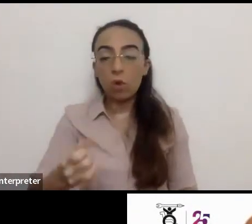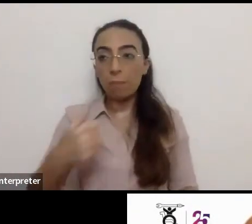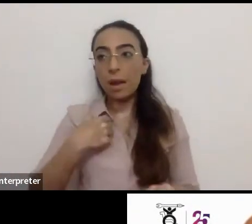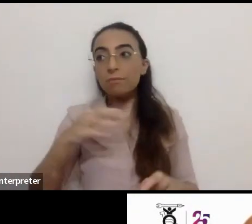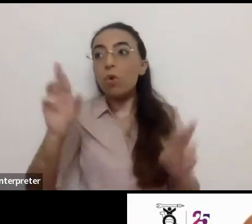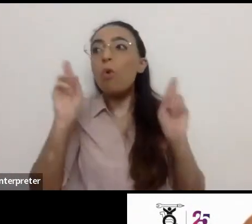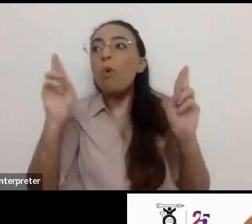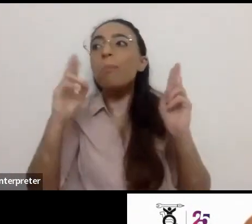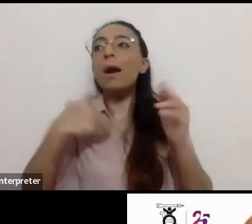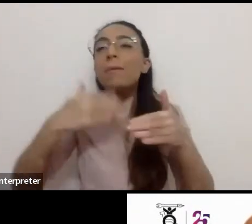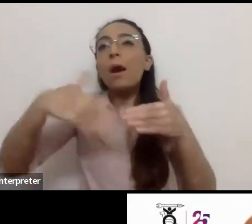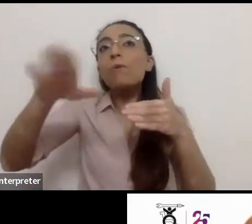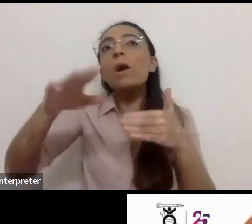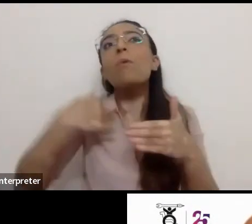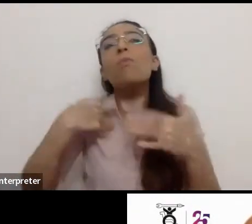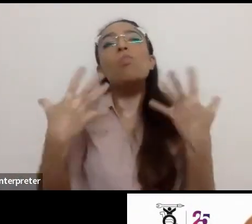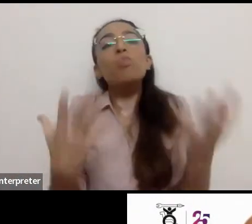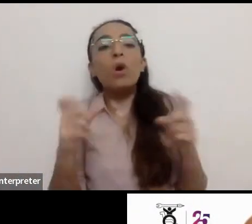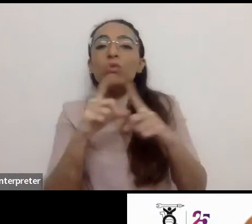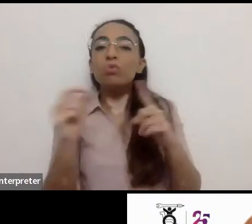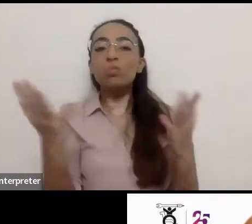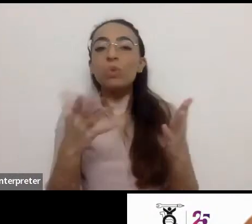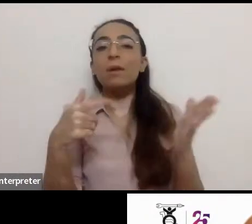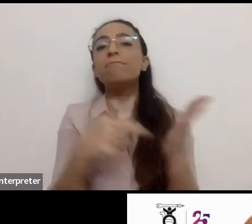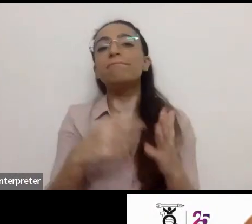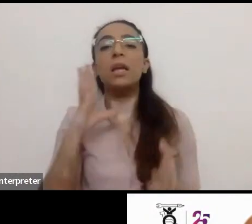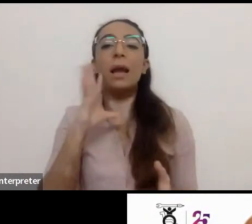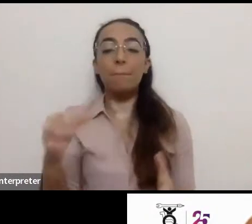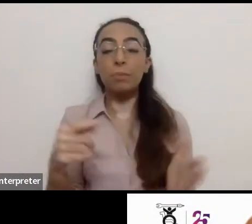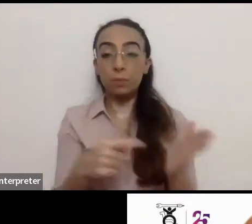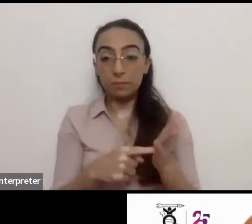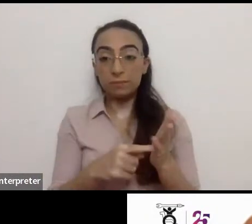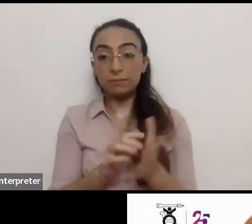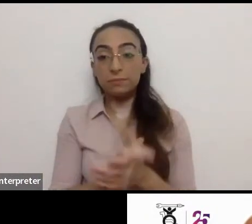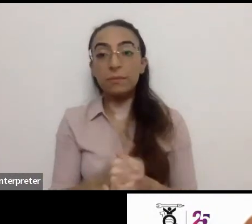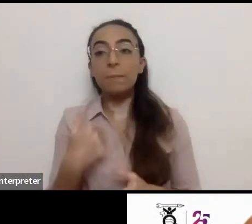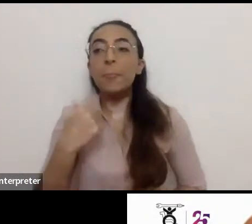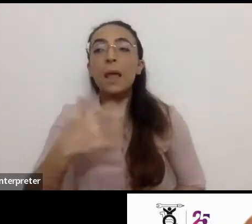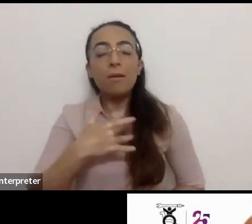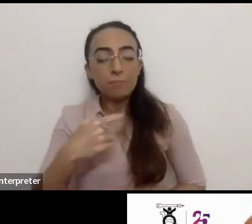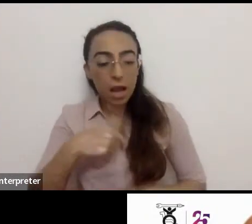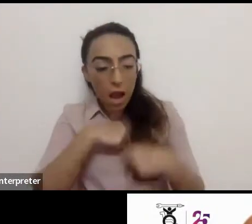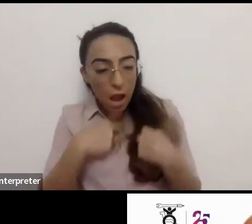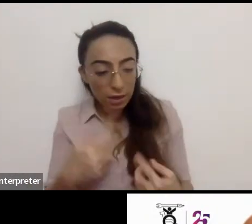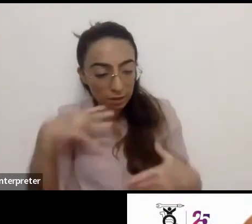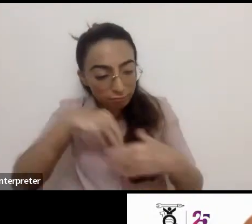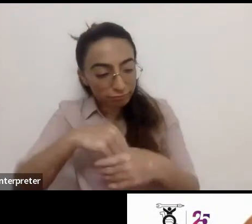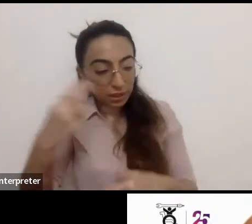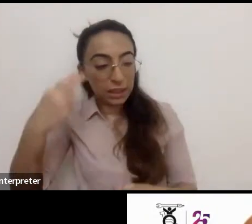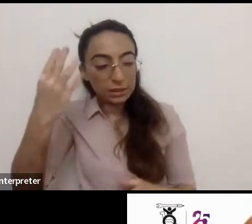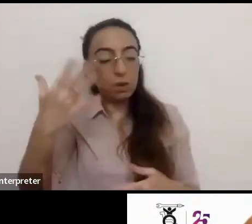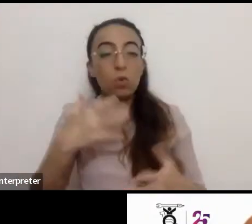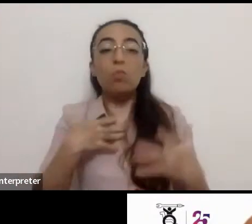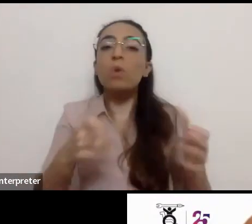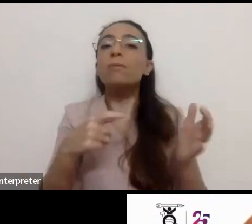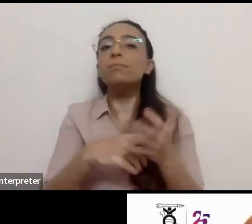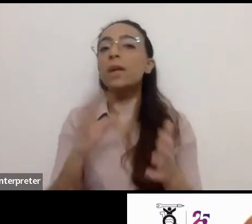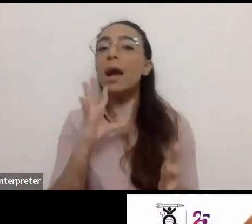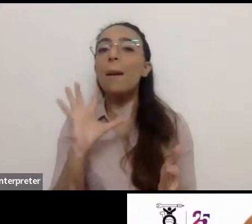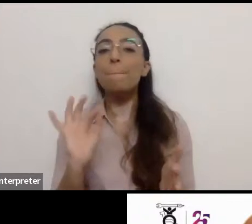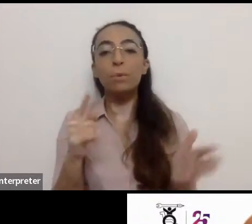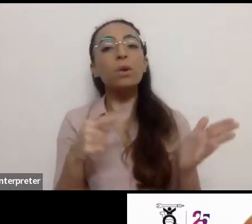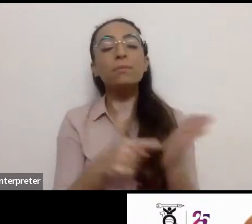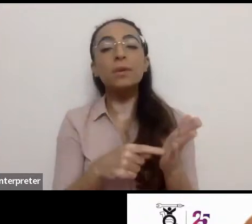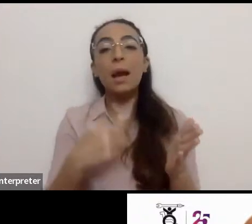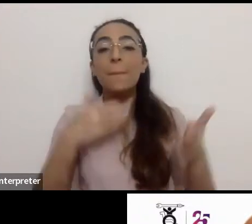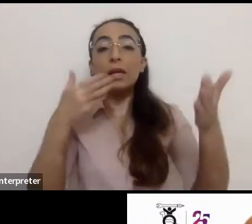in the right place, right? The challenge oftentimes comes in execution, but even starting with the right intent, I think, is important. I'll tell you the kinds of challenges that I see, that